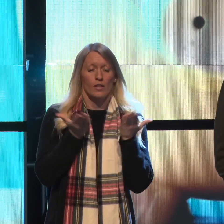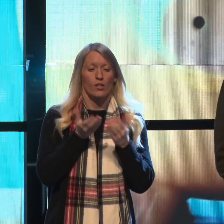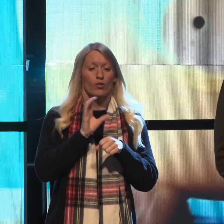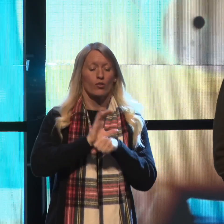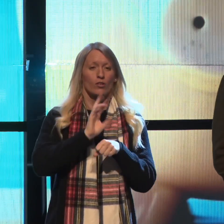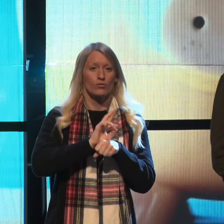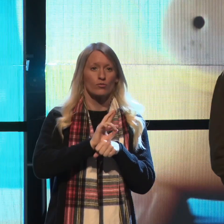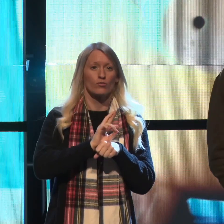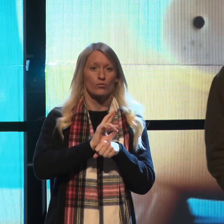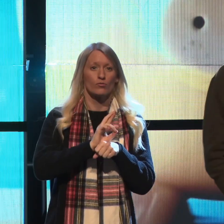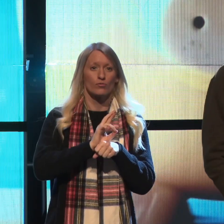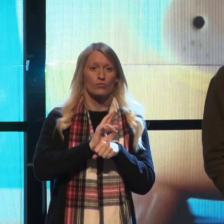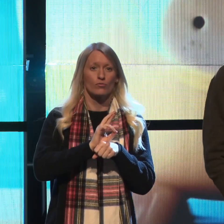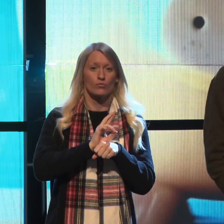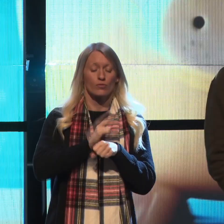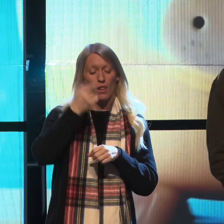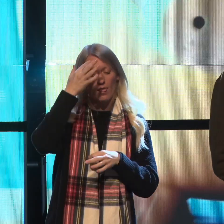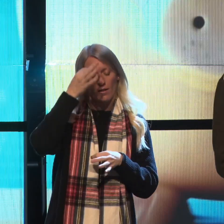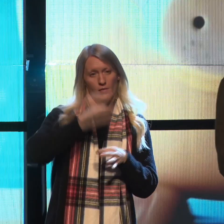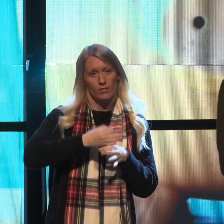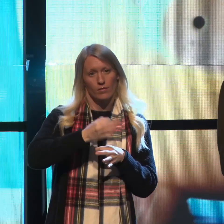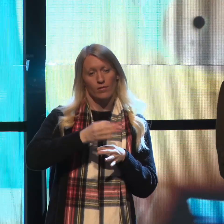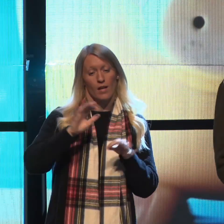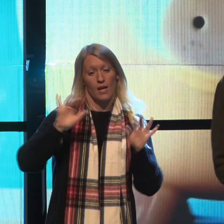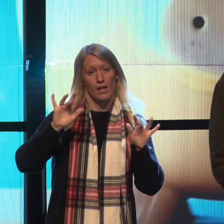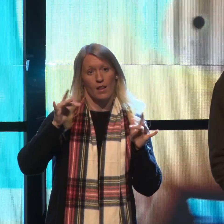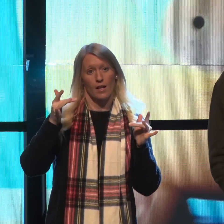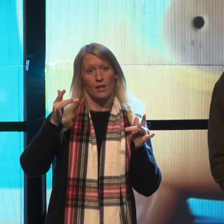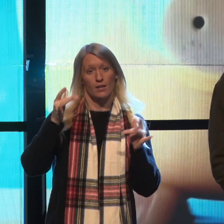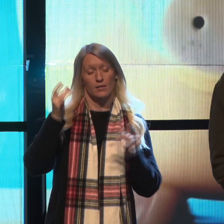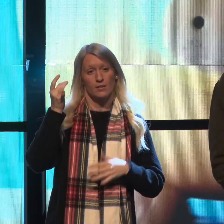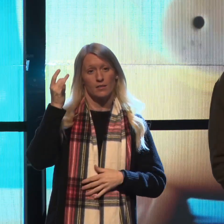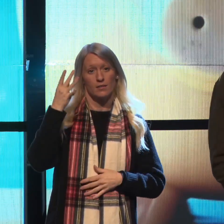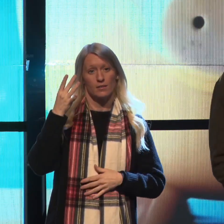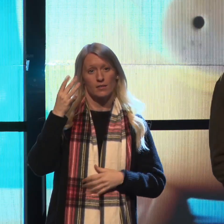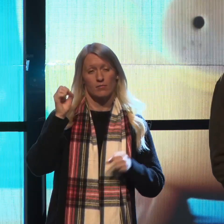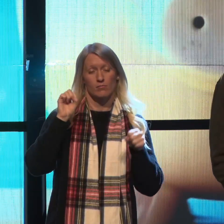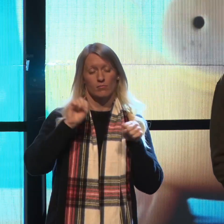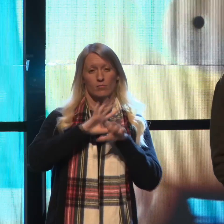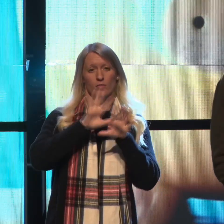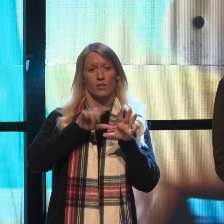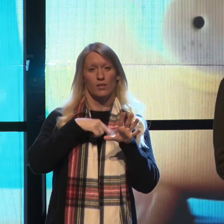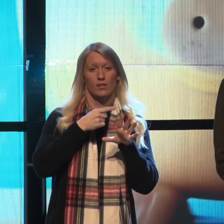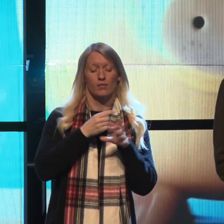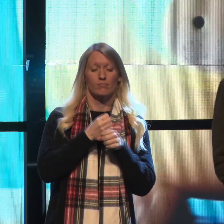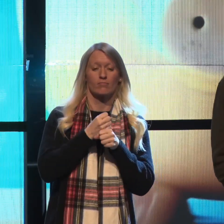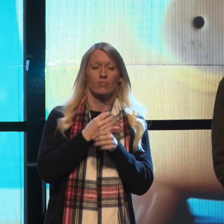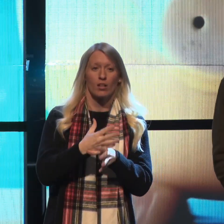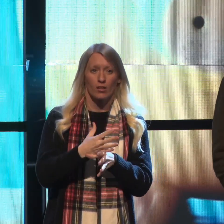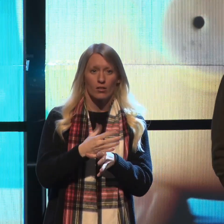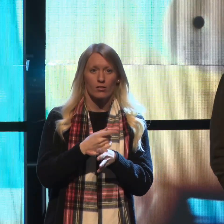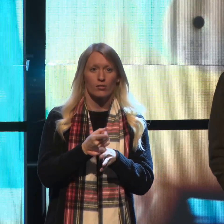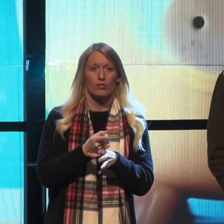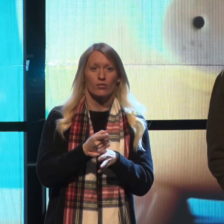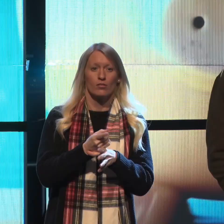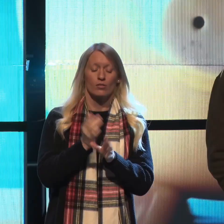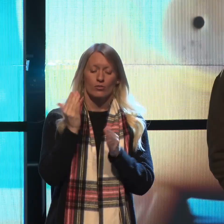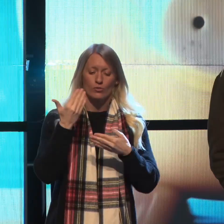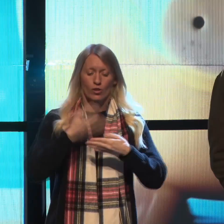is unfortunately a life that calls us into the darkness and into the pain and into the hurt.